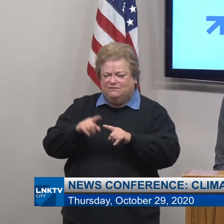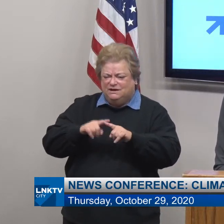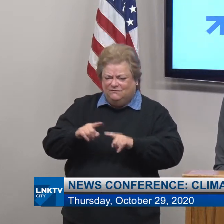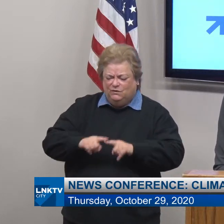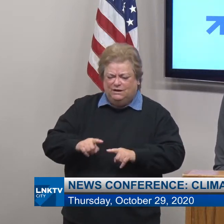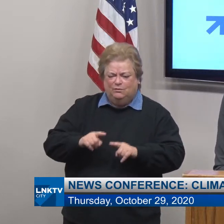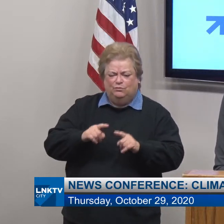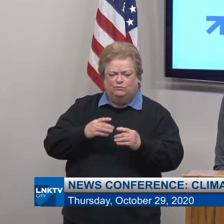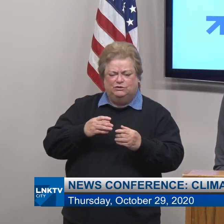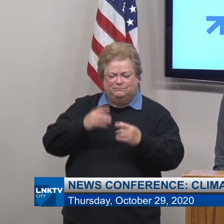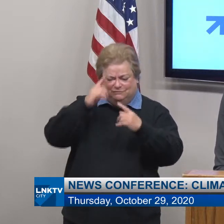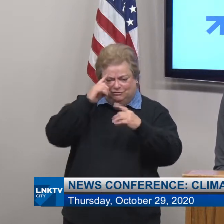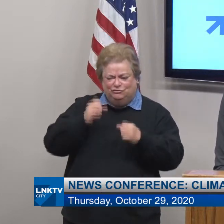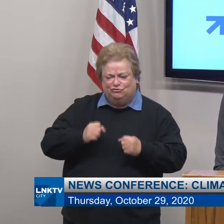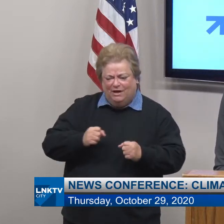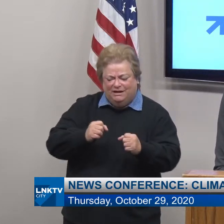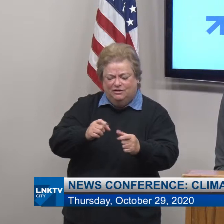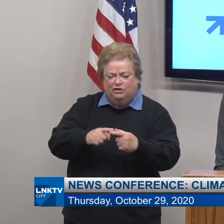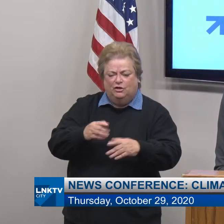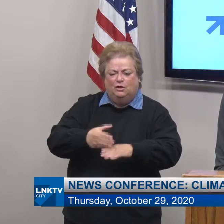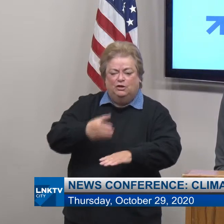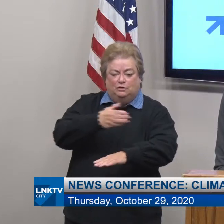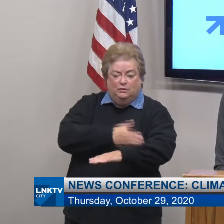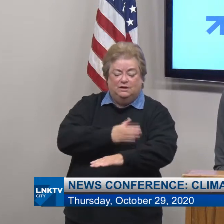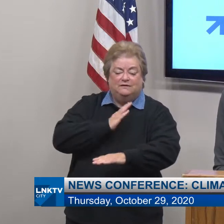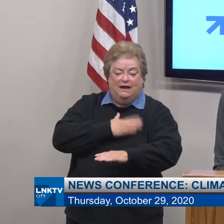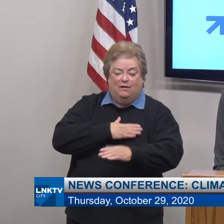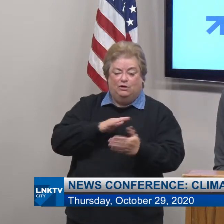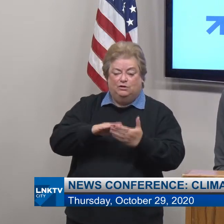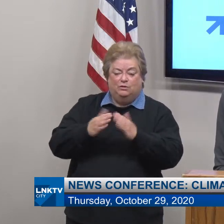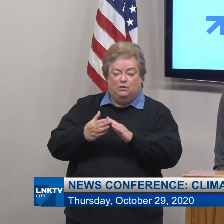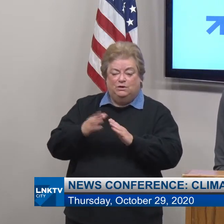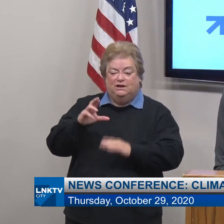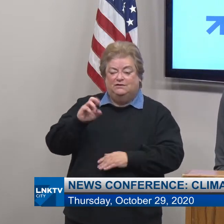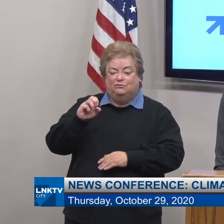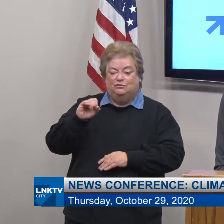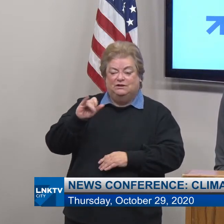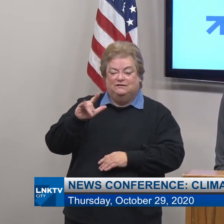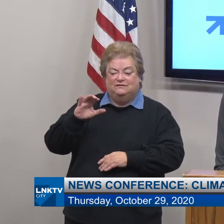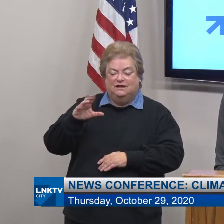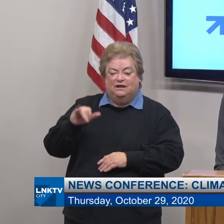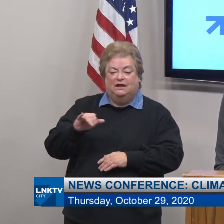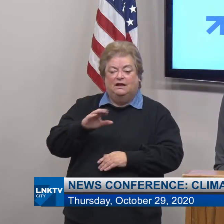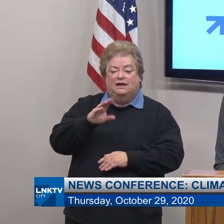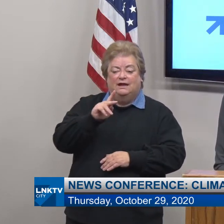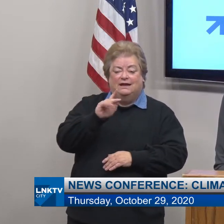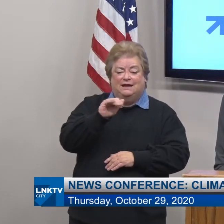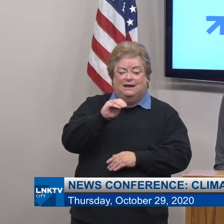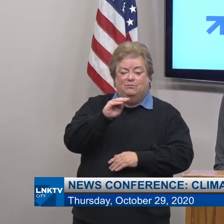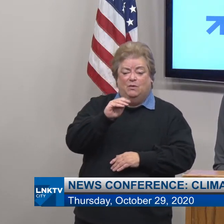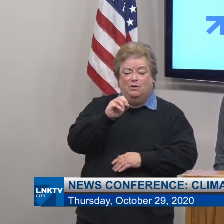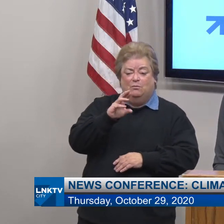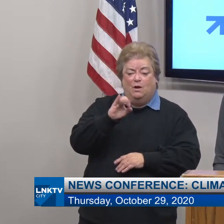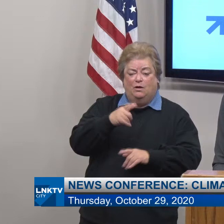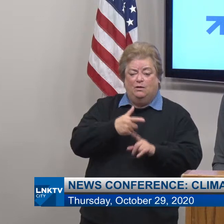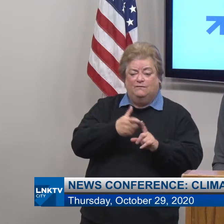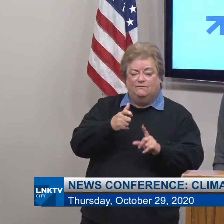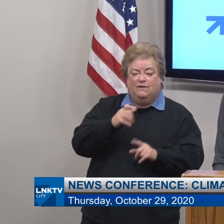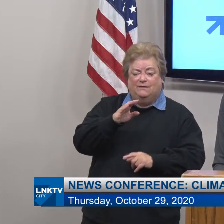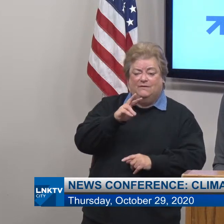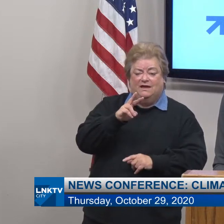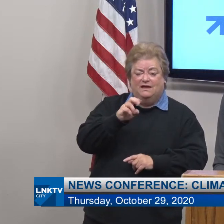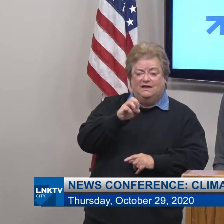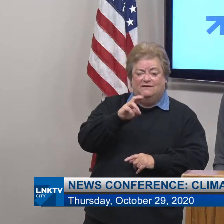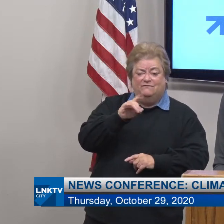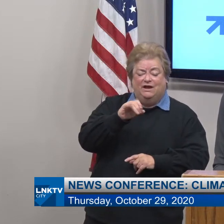recommended strategies to increase our community's resilience. That work was led by Kim Morrow, of Verdis Group, and I'm